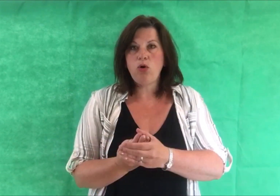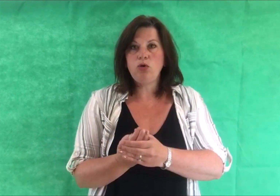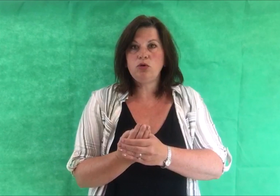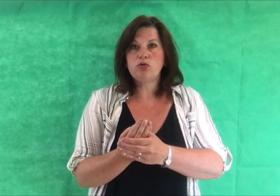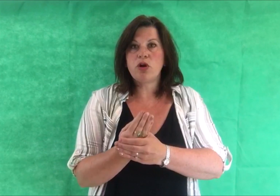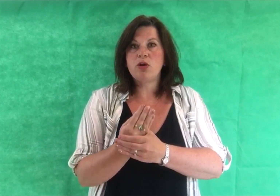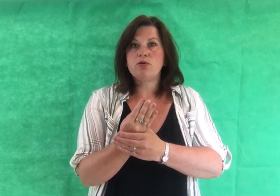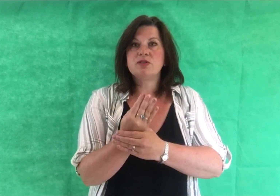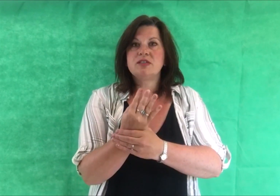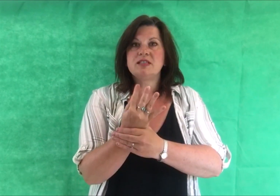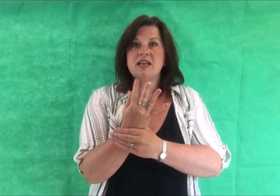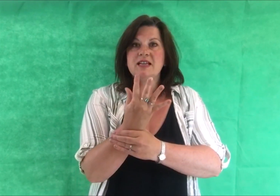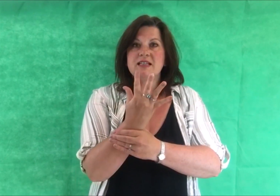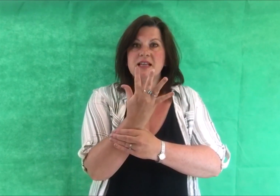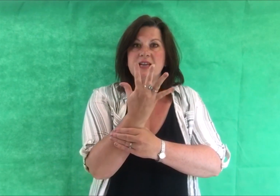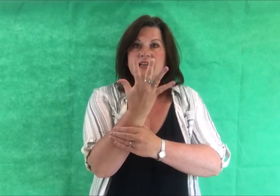all grow steadily